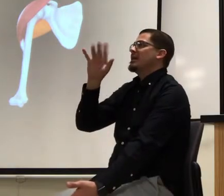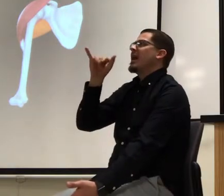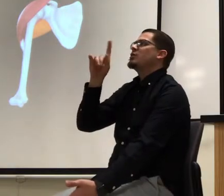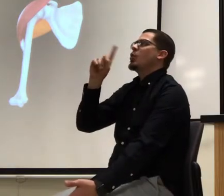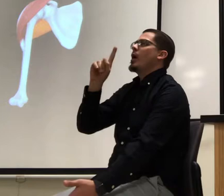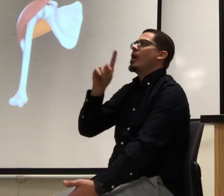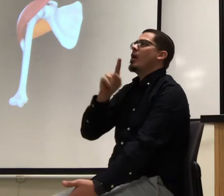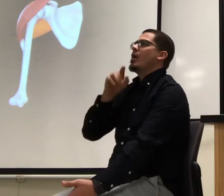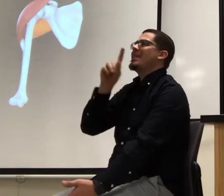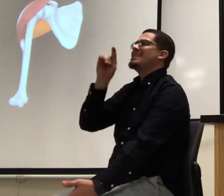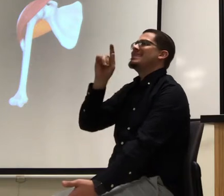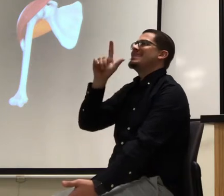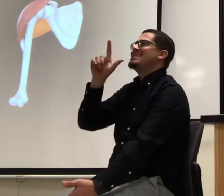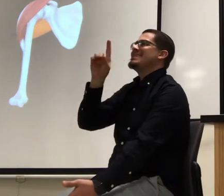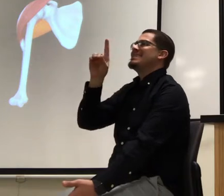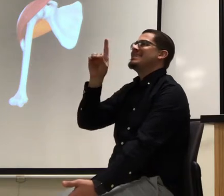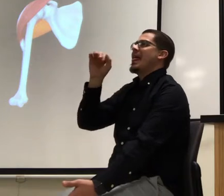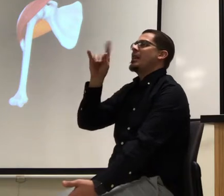on deltoid